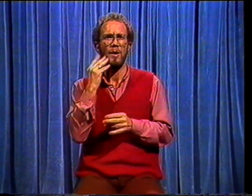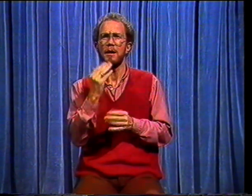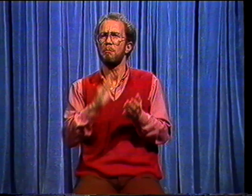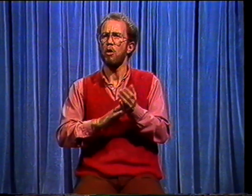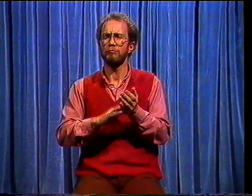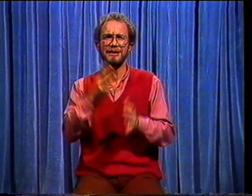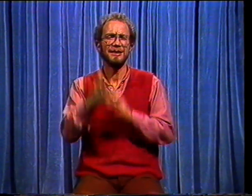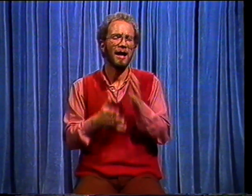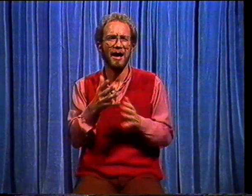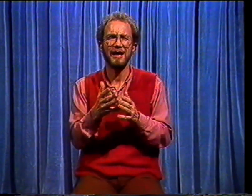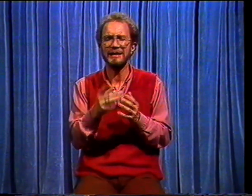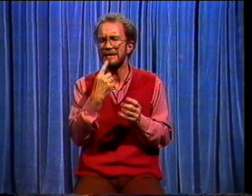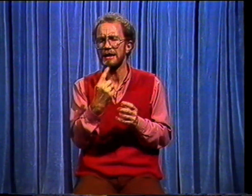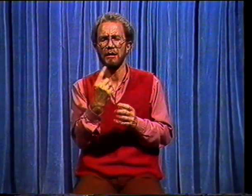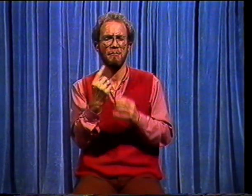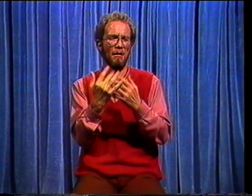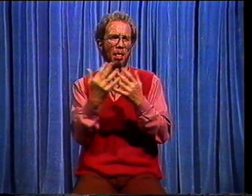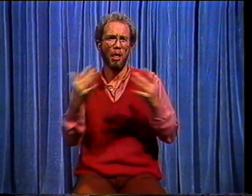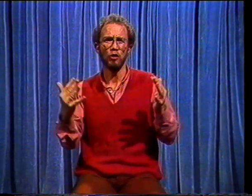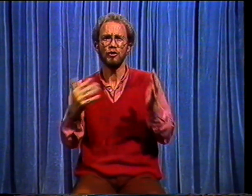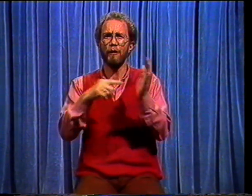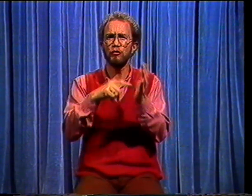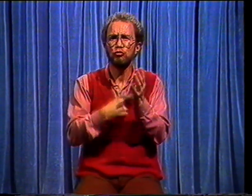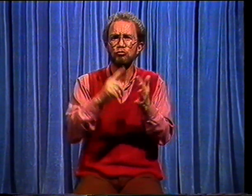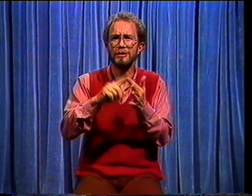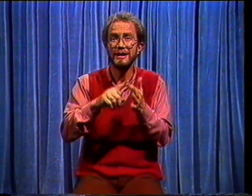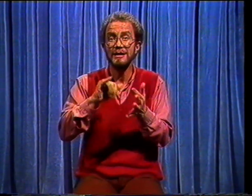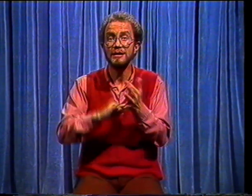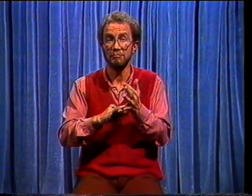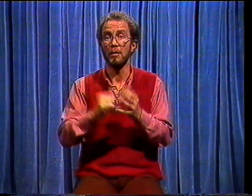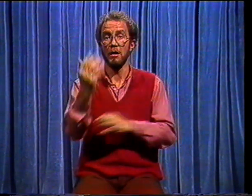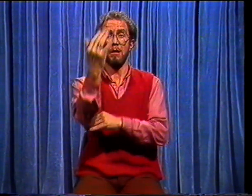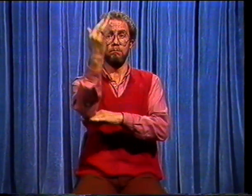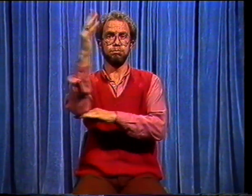So when Maureen signs, "There were lots of trees,"